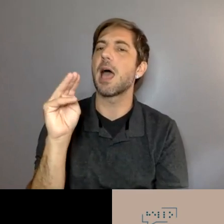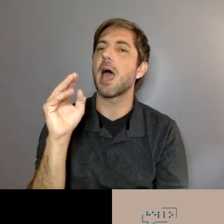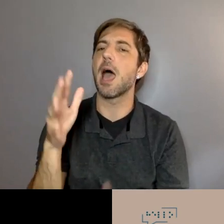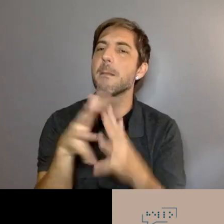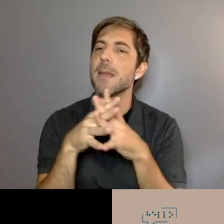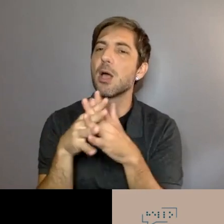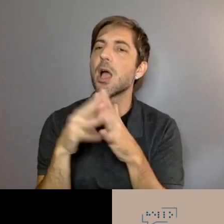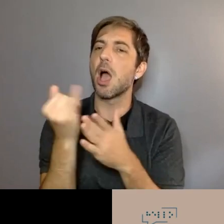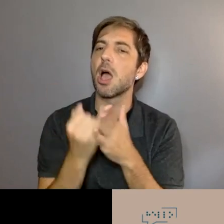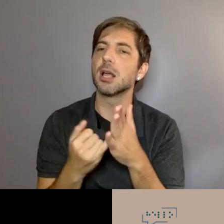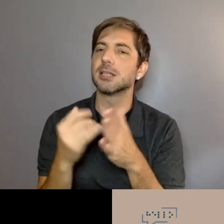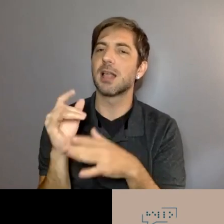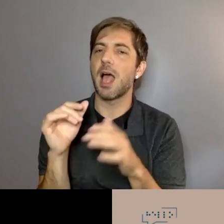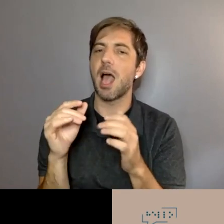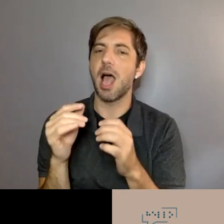fund.